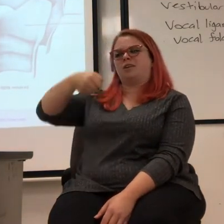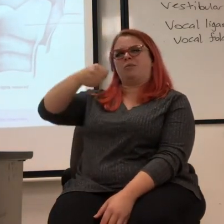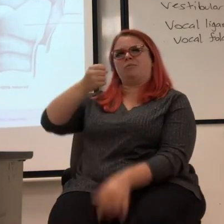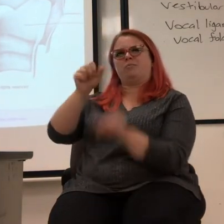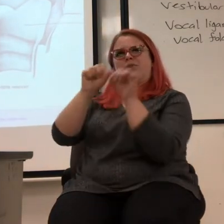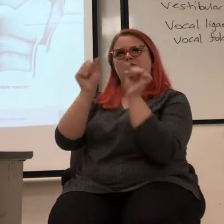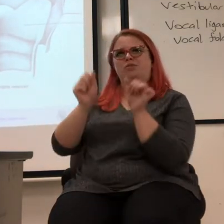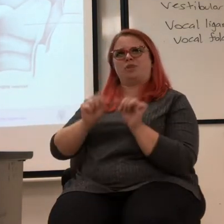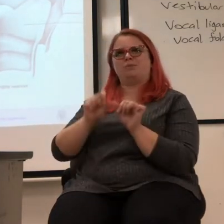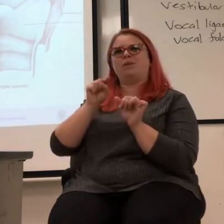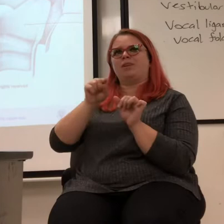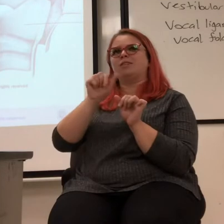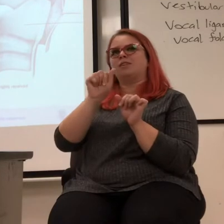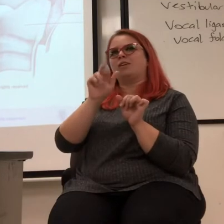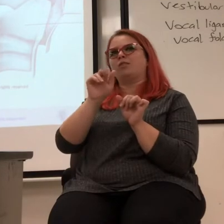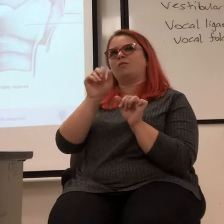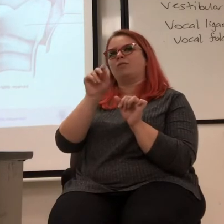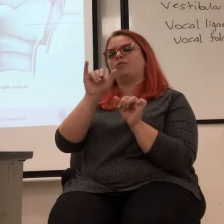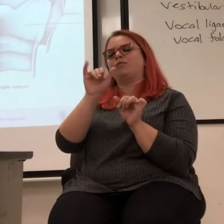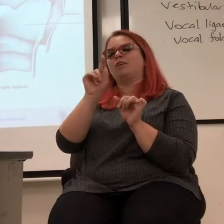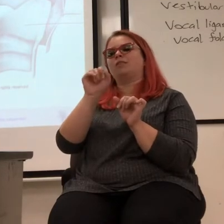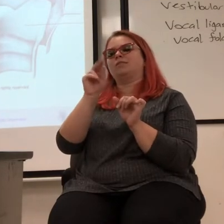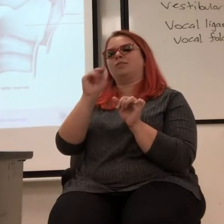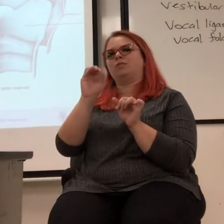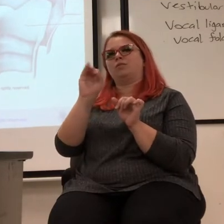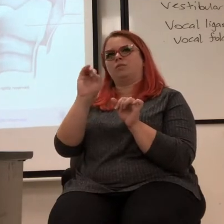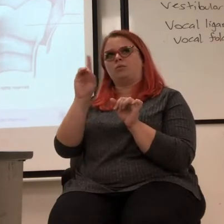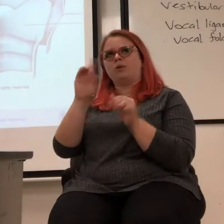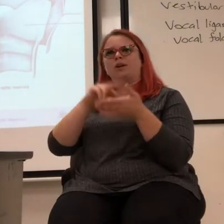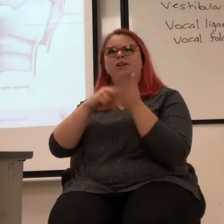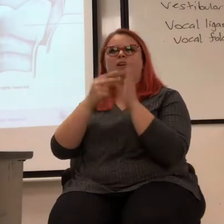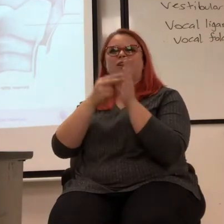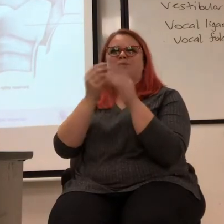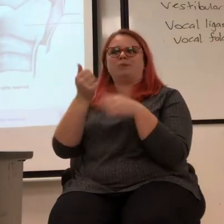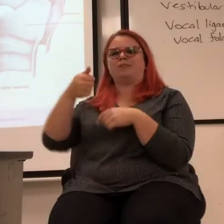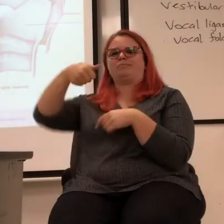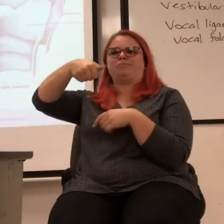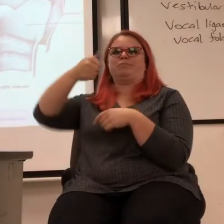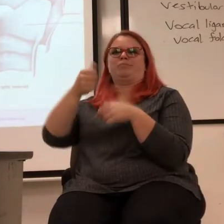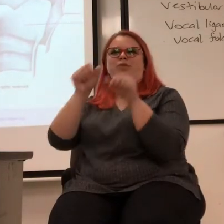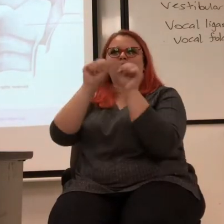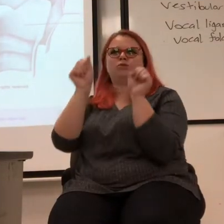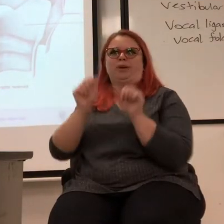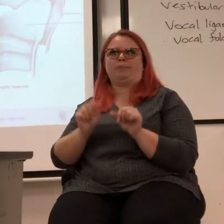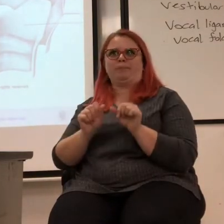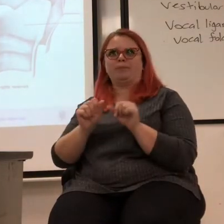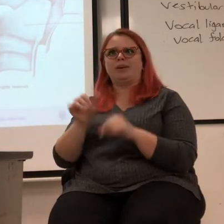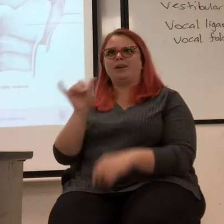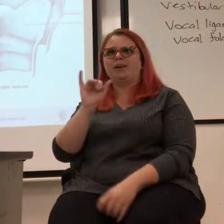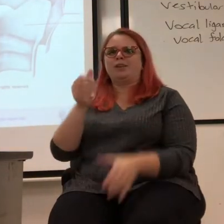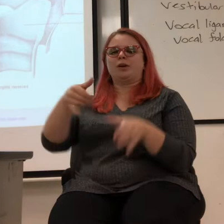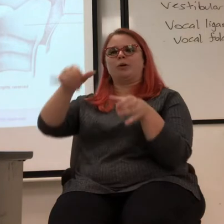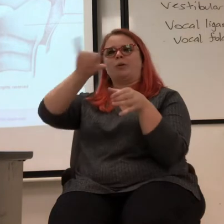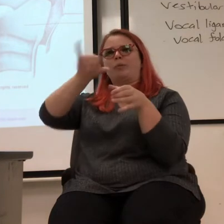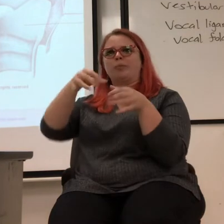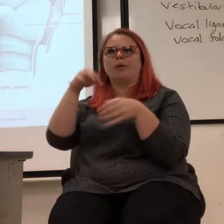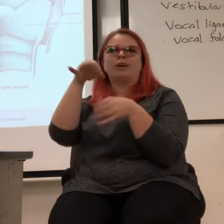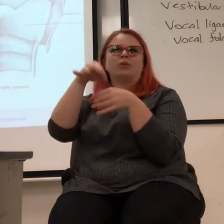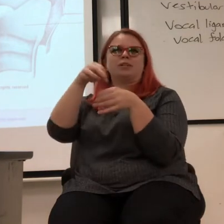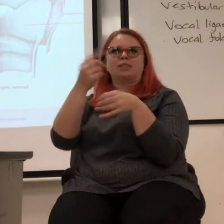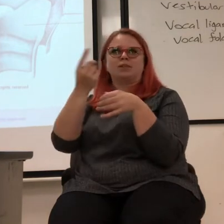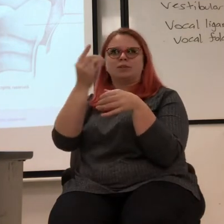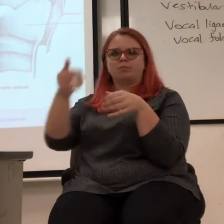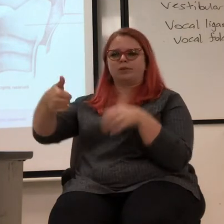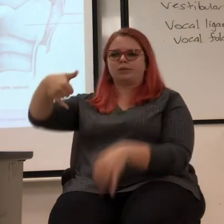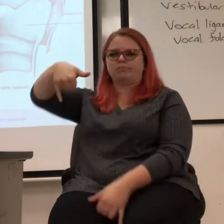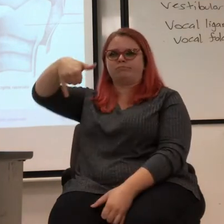cartilage is the arytenoid cartilage. That's a word that means pitcher shape. It's pouring a glass of iced tea or something. I think what you should know